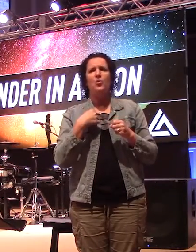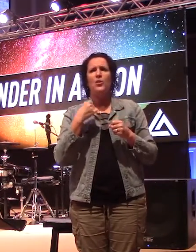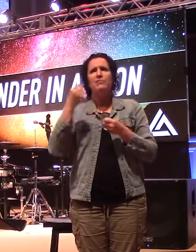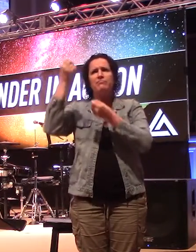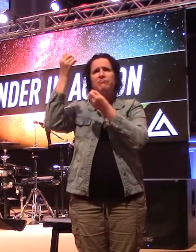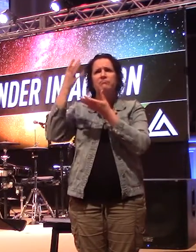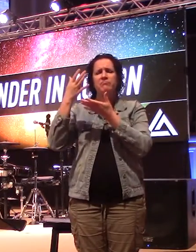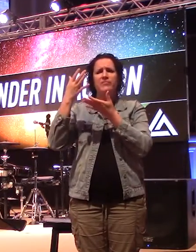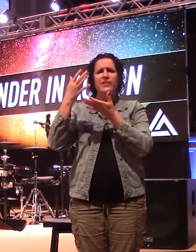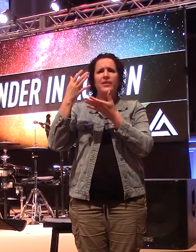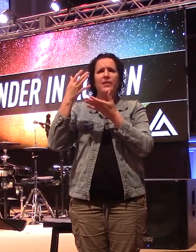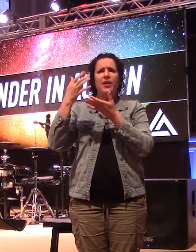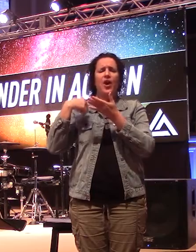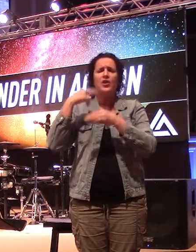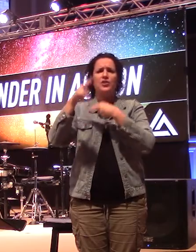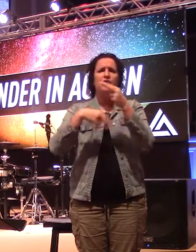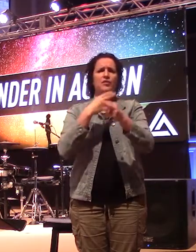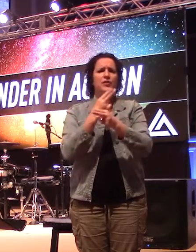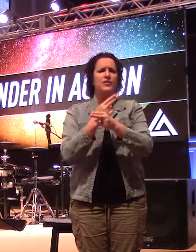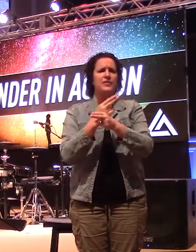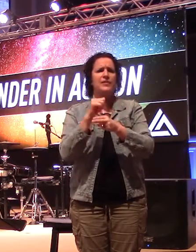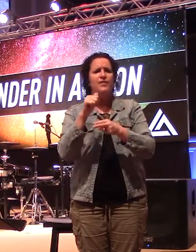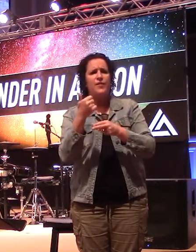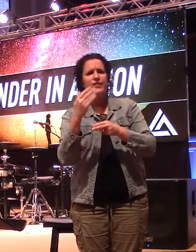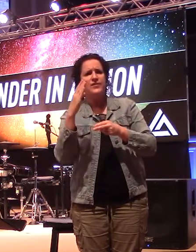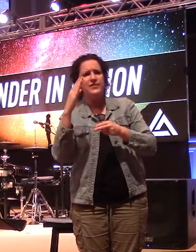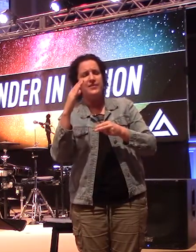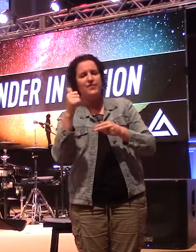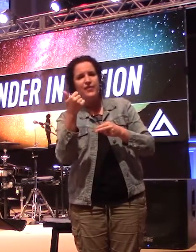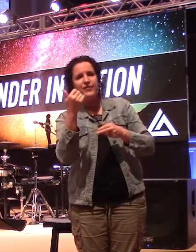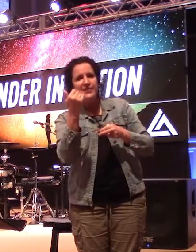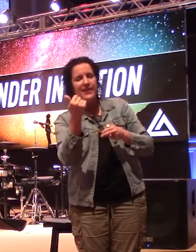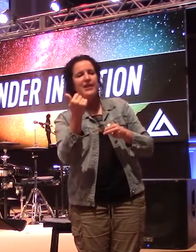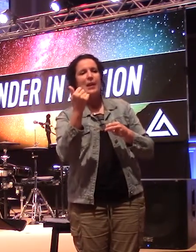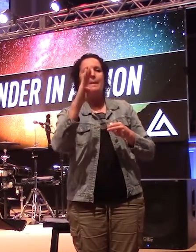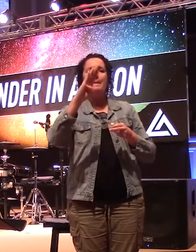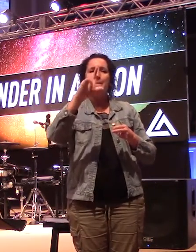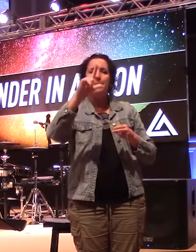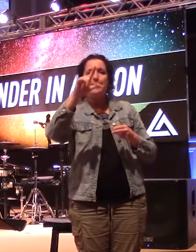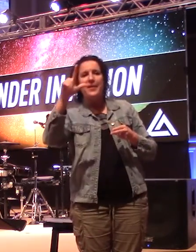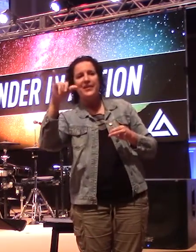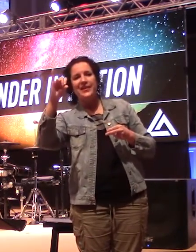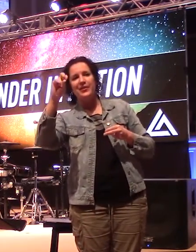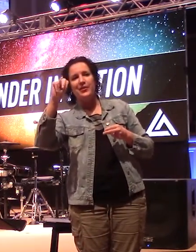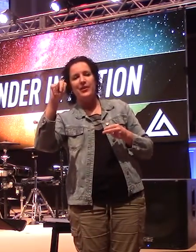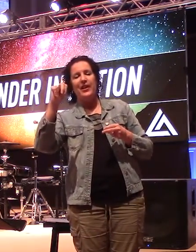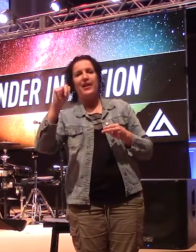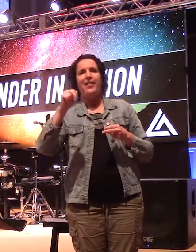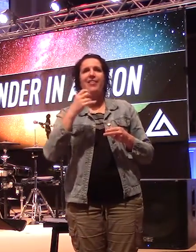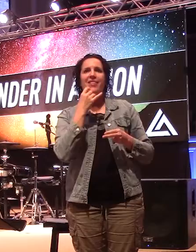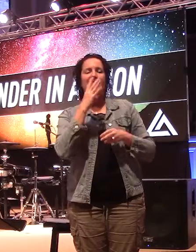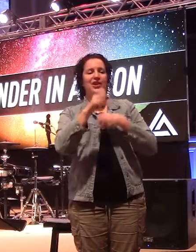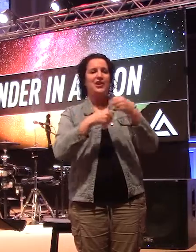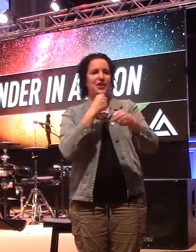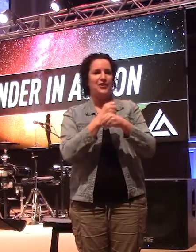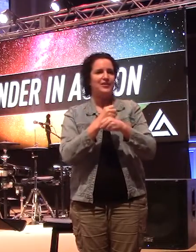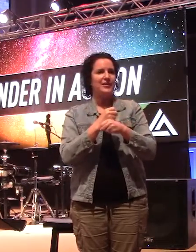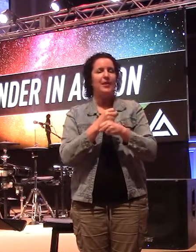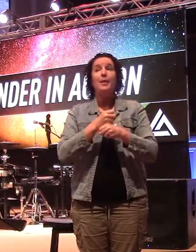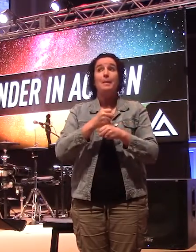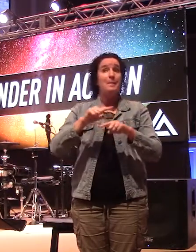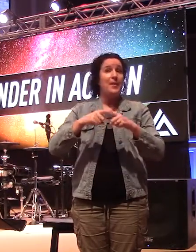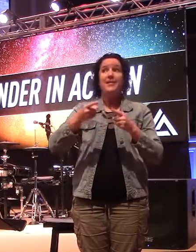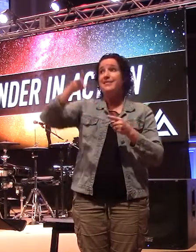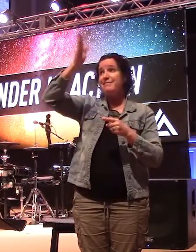of is 15 billion light years across. And God holds it in the span of his hand.